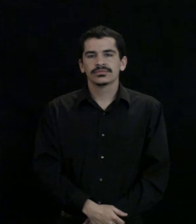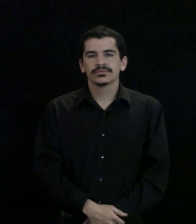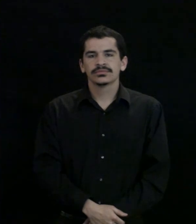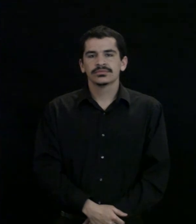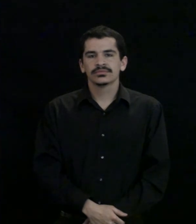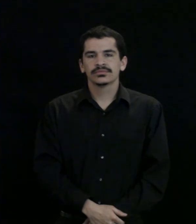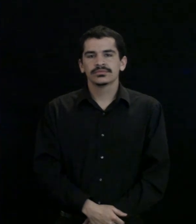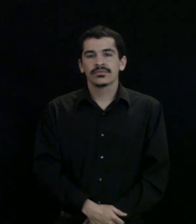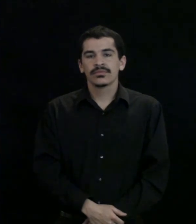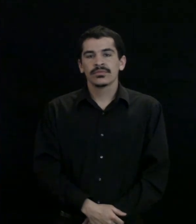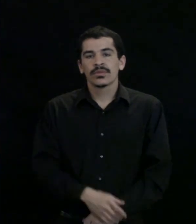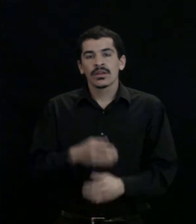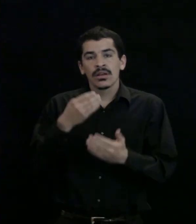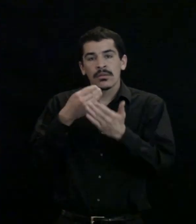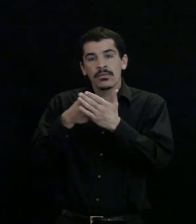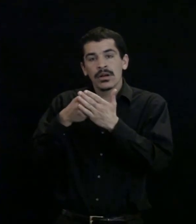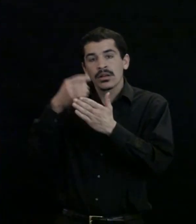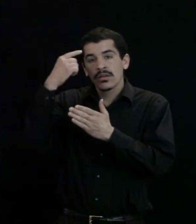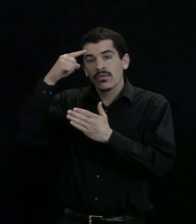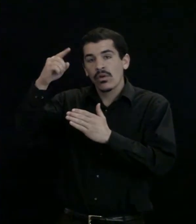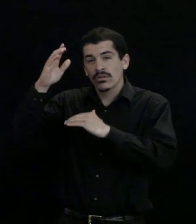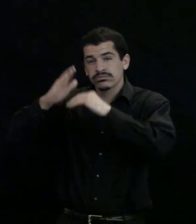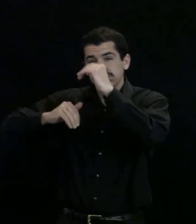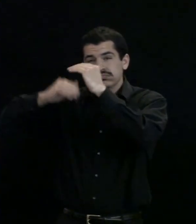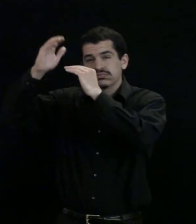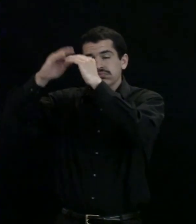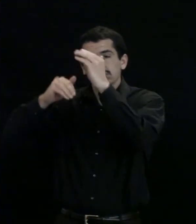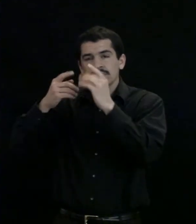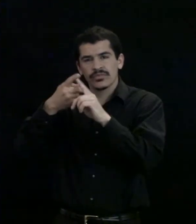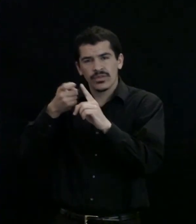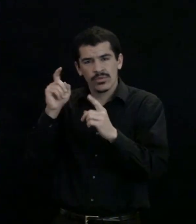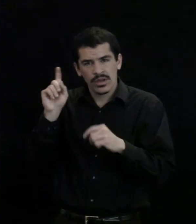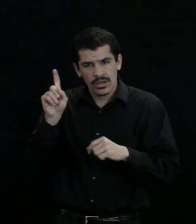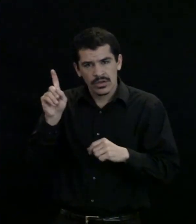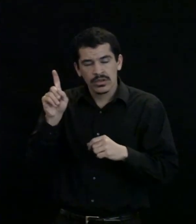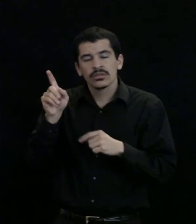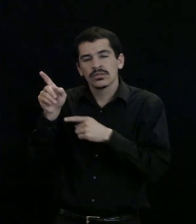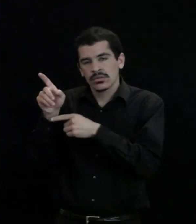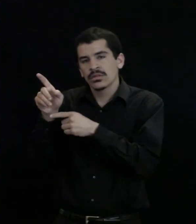Funding for construction will come from the developer.